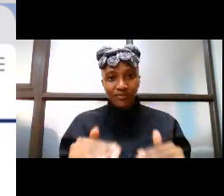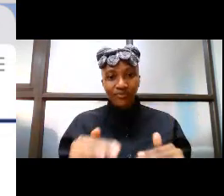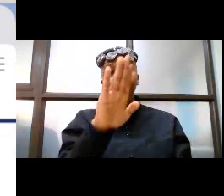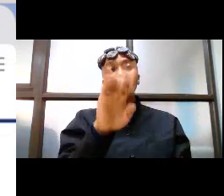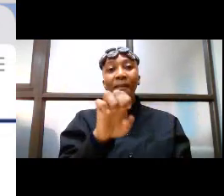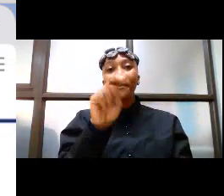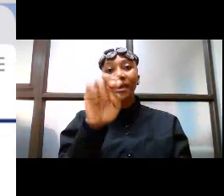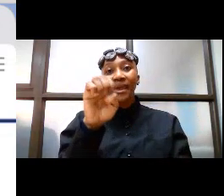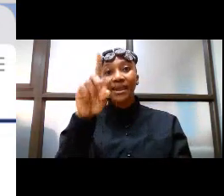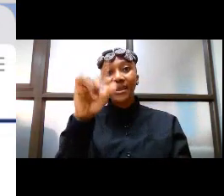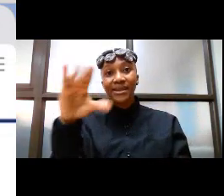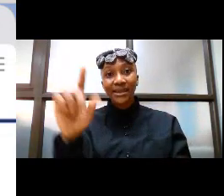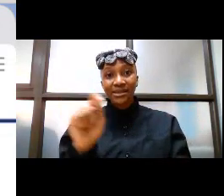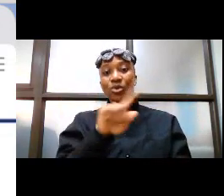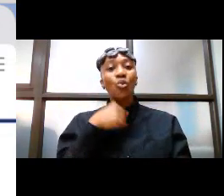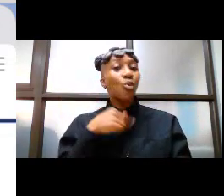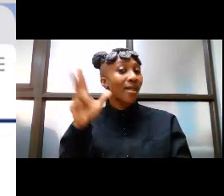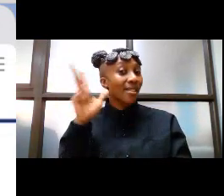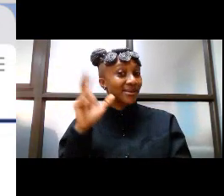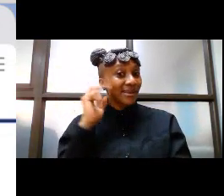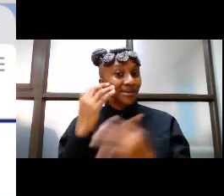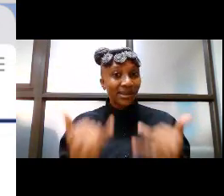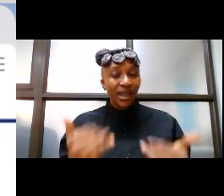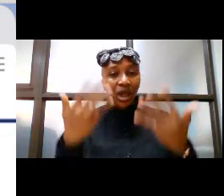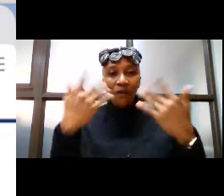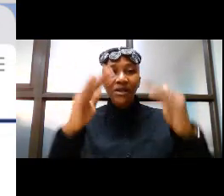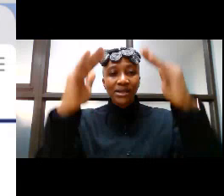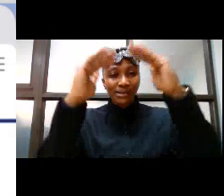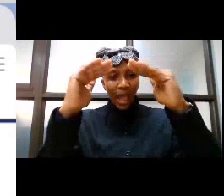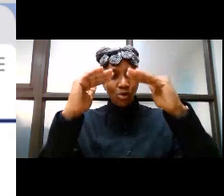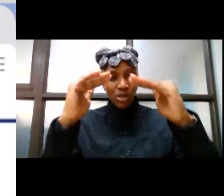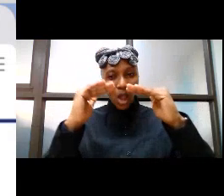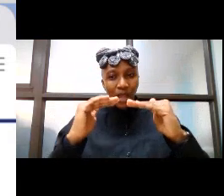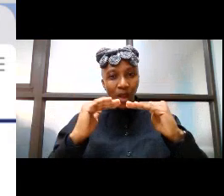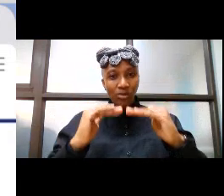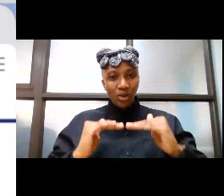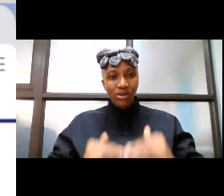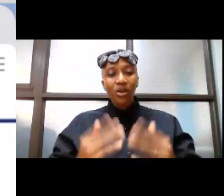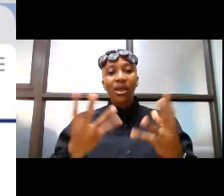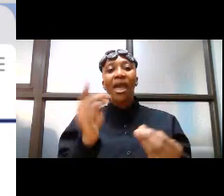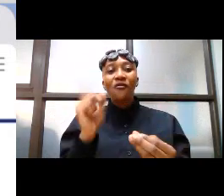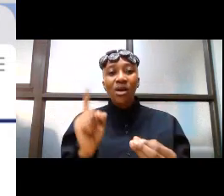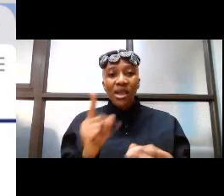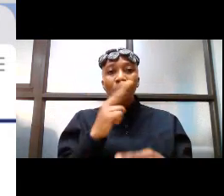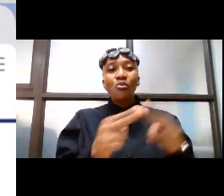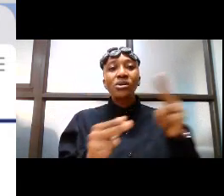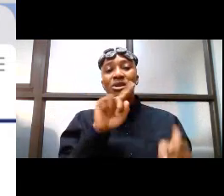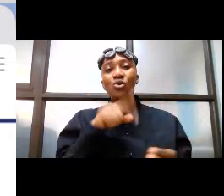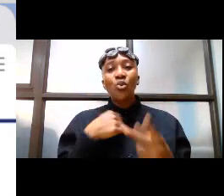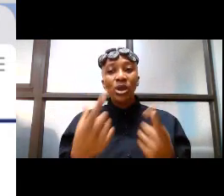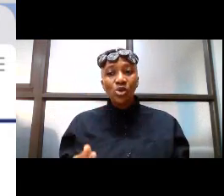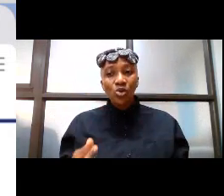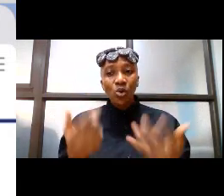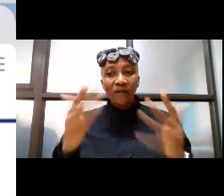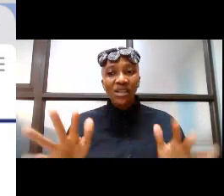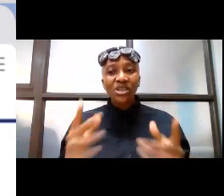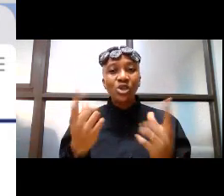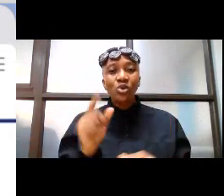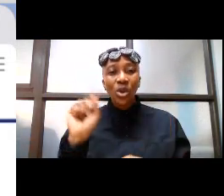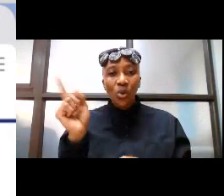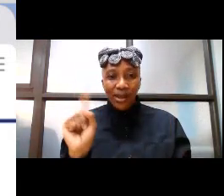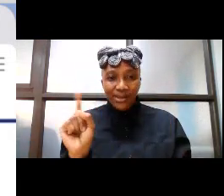now. Then if we go further down, here's a little bit of the project we ran during the TEDdy, it's called TEDdy